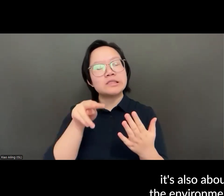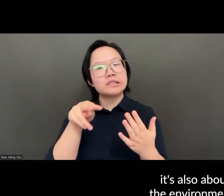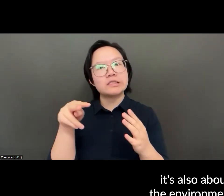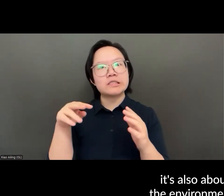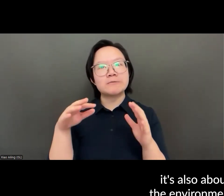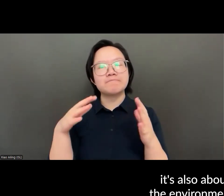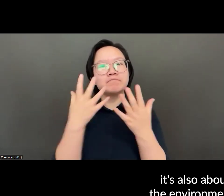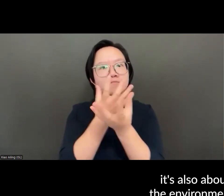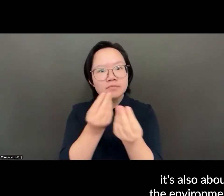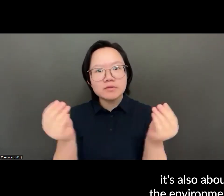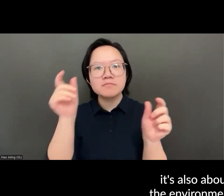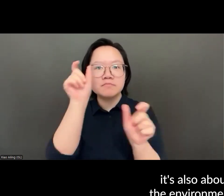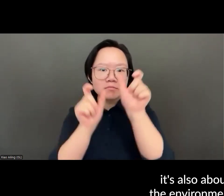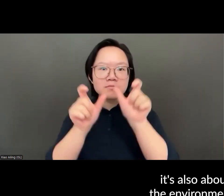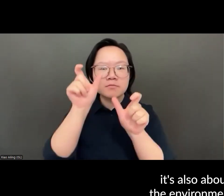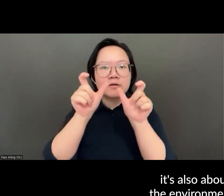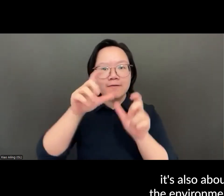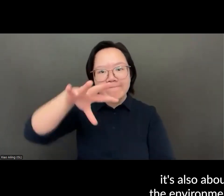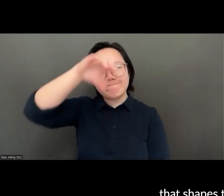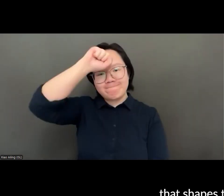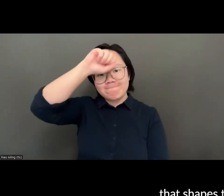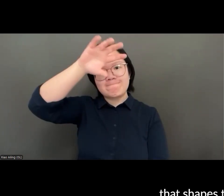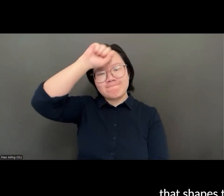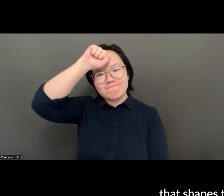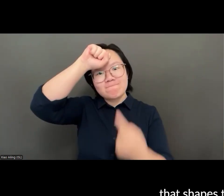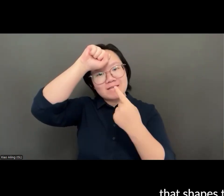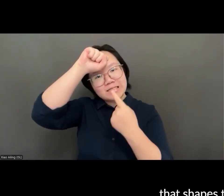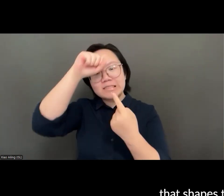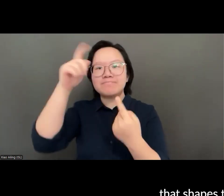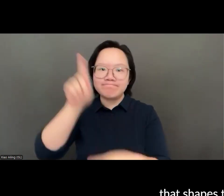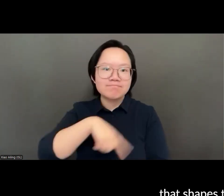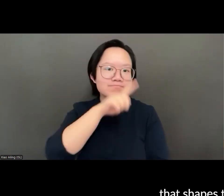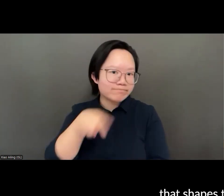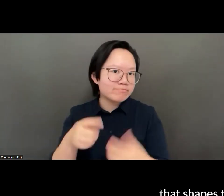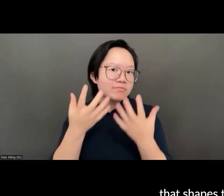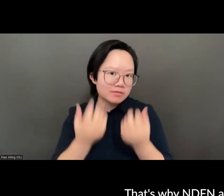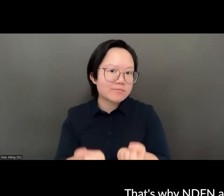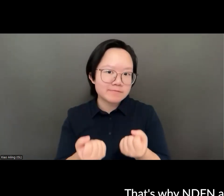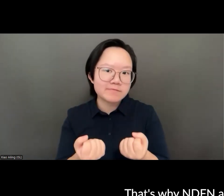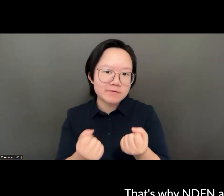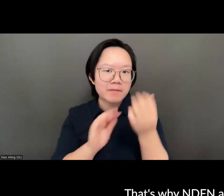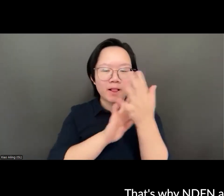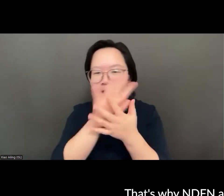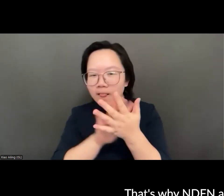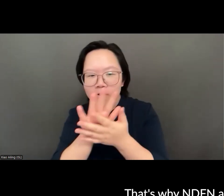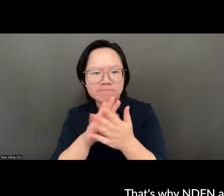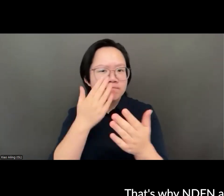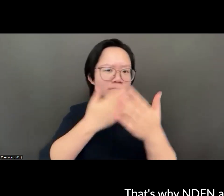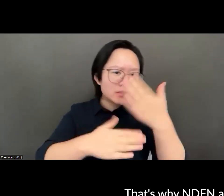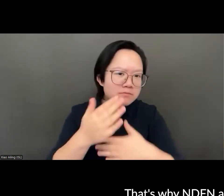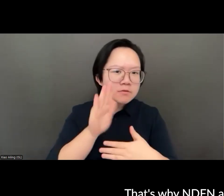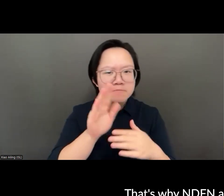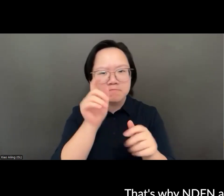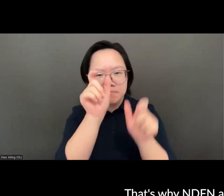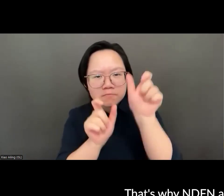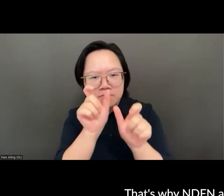about addressing the environment and realities that shapes those beliefs. That's why